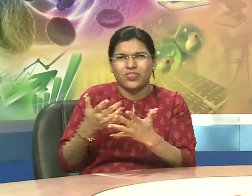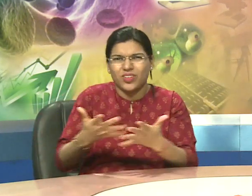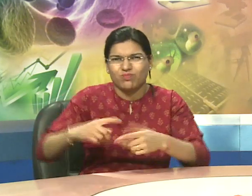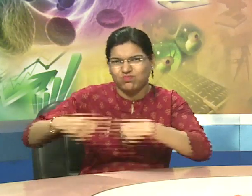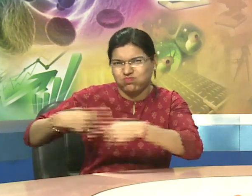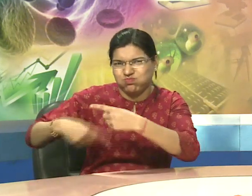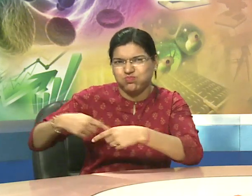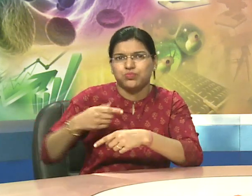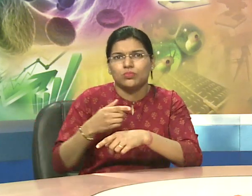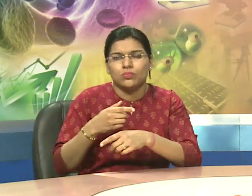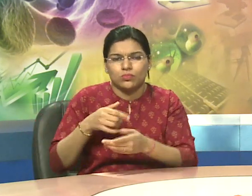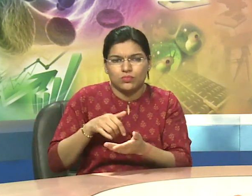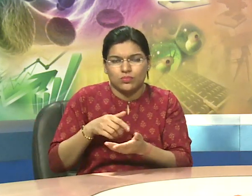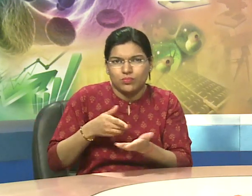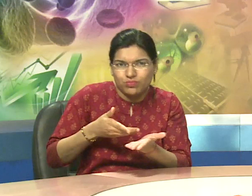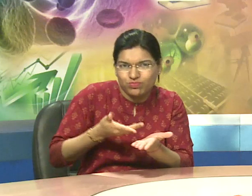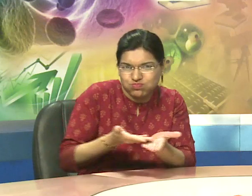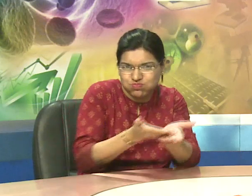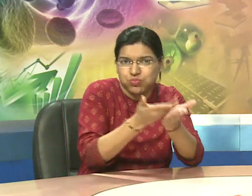ships, steamers,